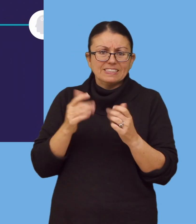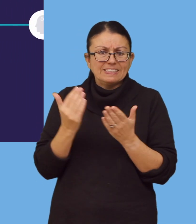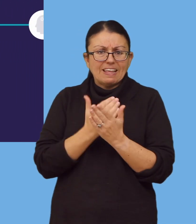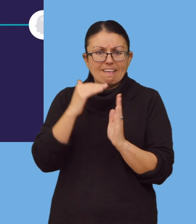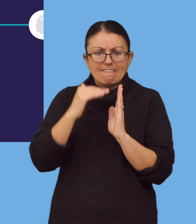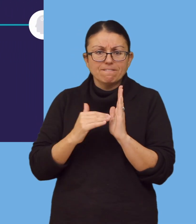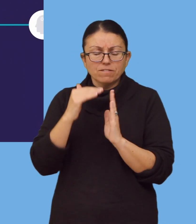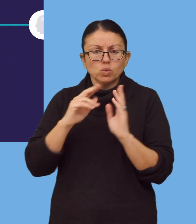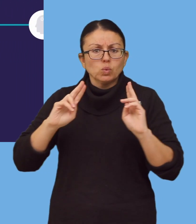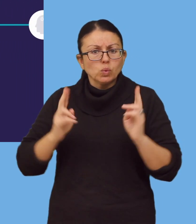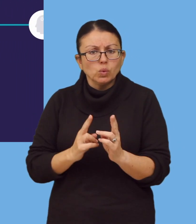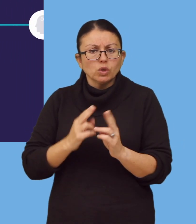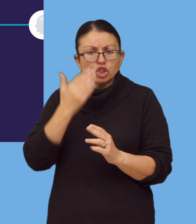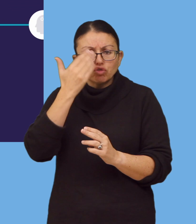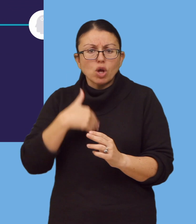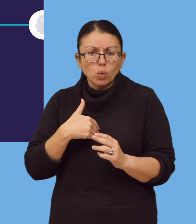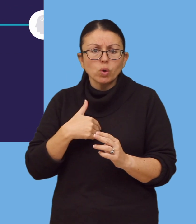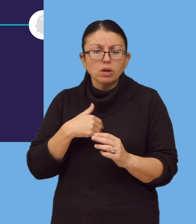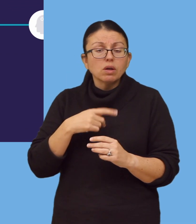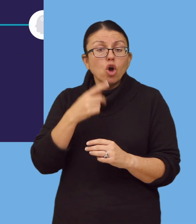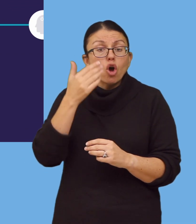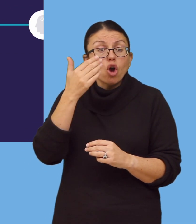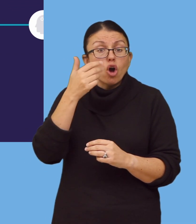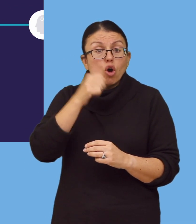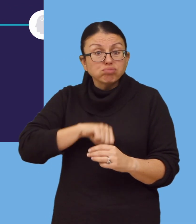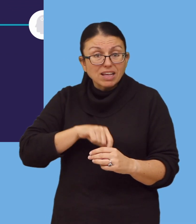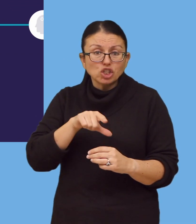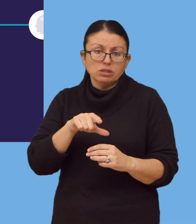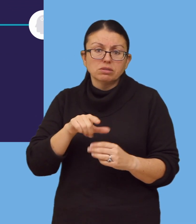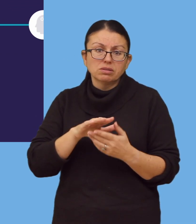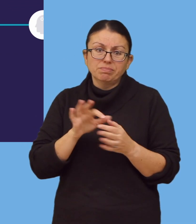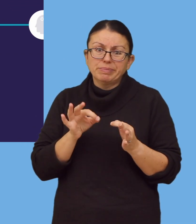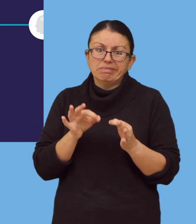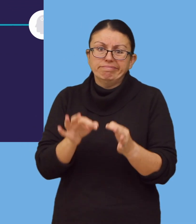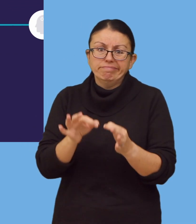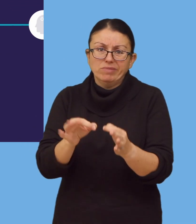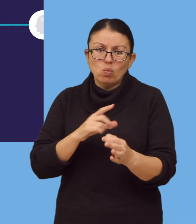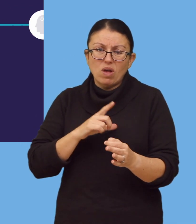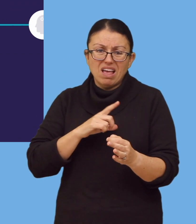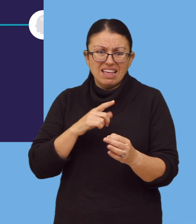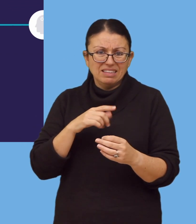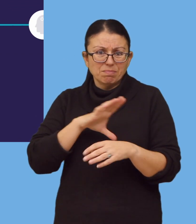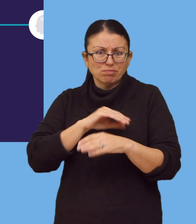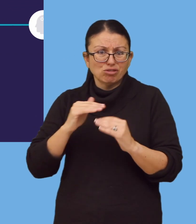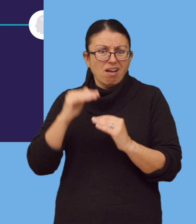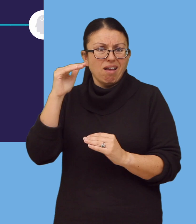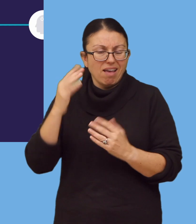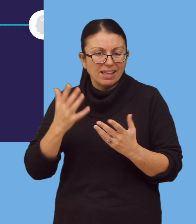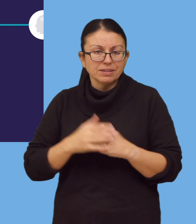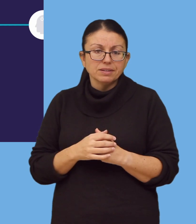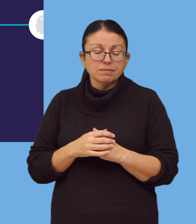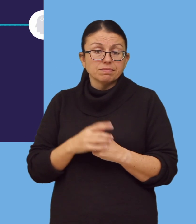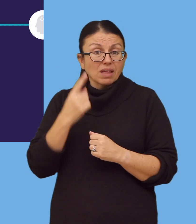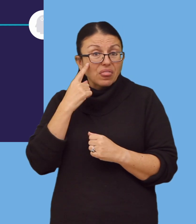Heart, lung and other medical problems. Consider asking your GP or nurse for a review of your medications.